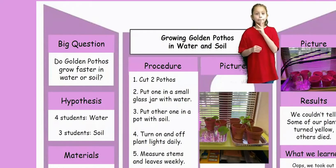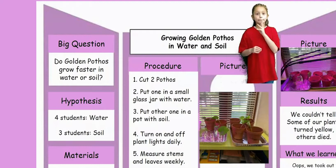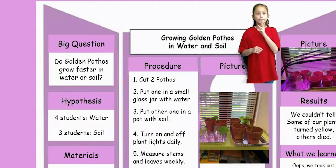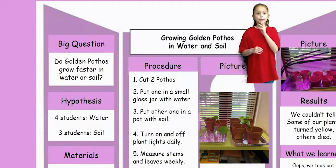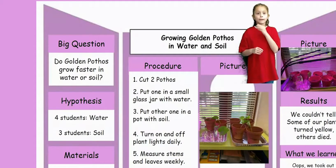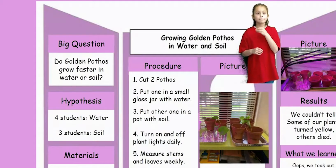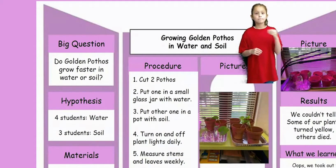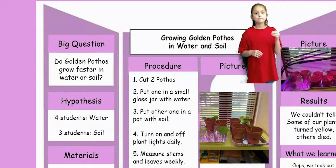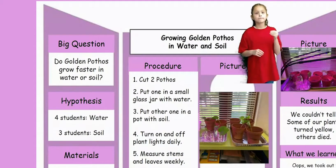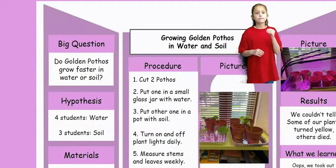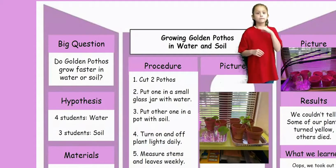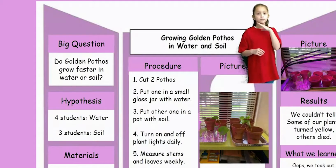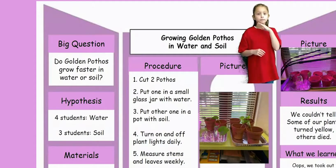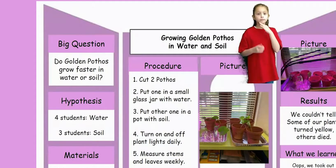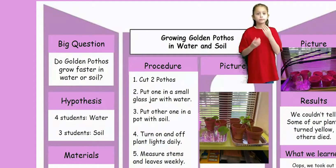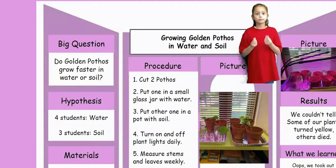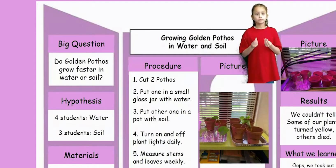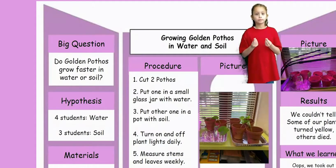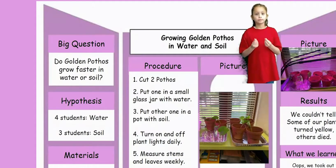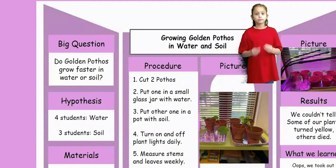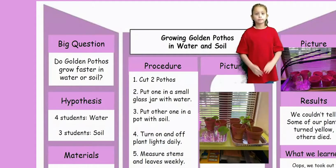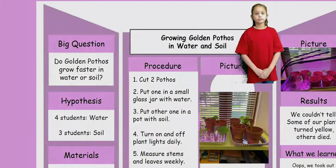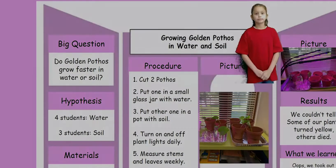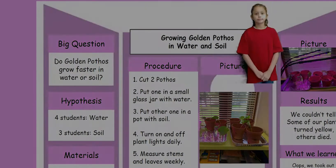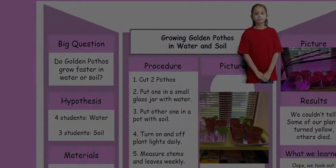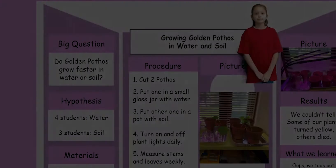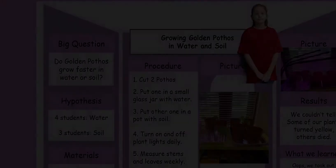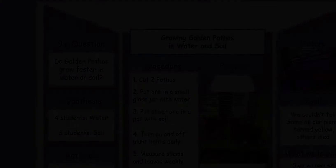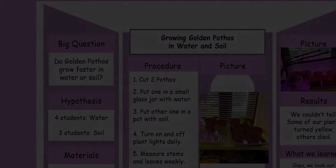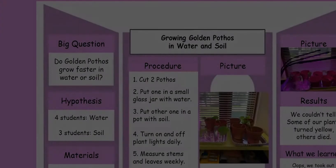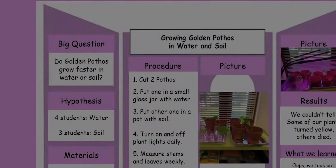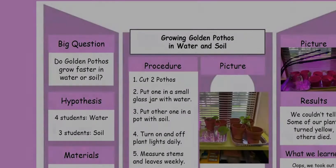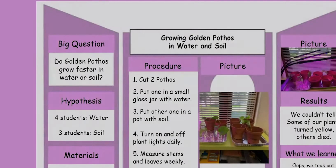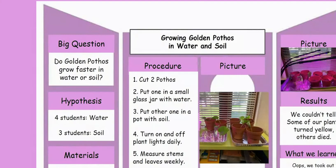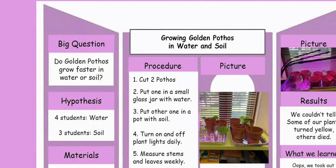in Water and Soil.